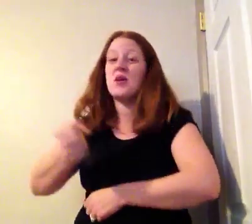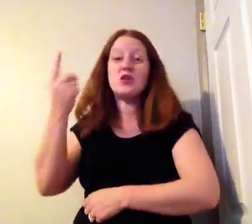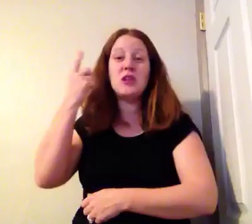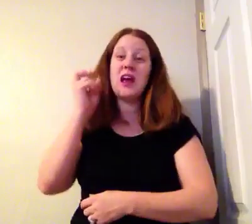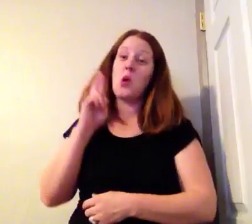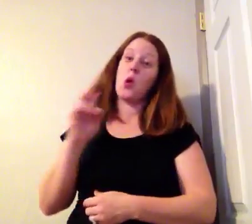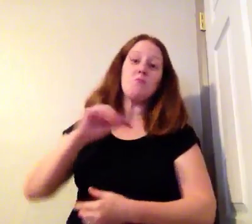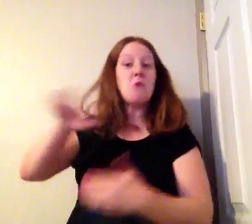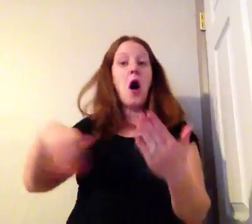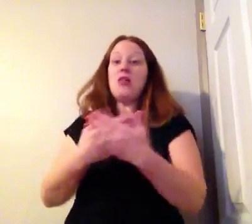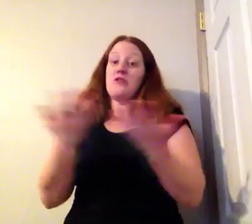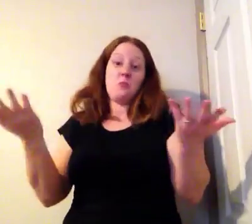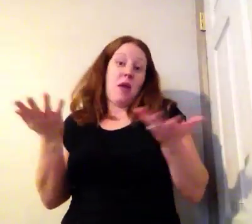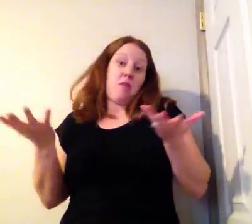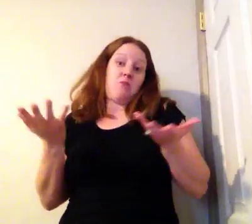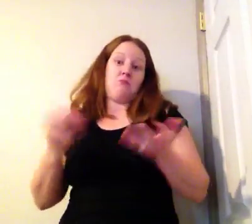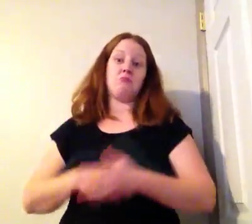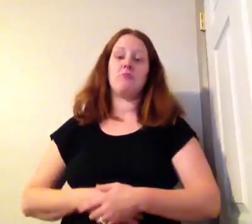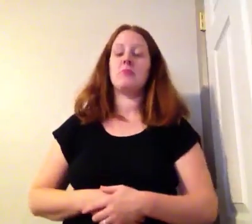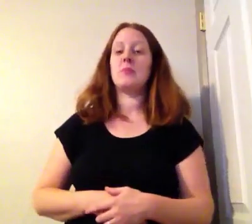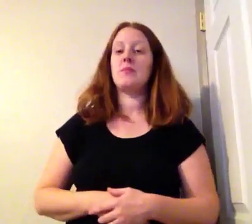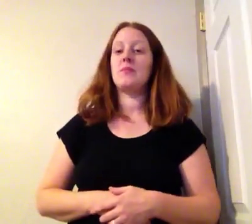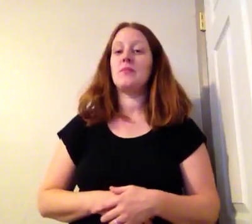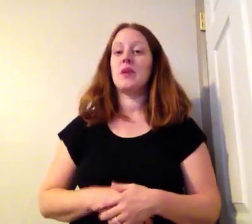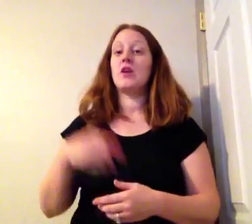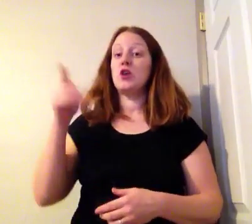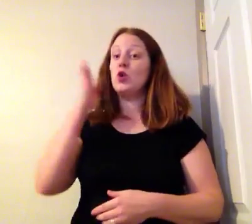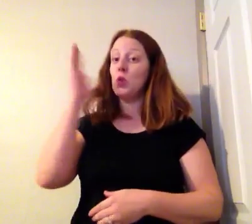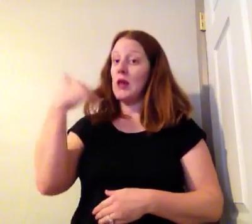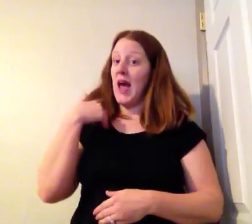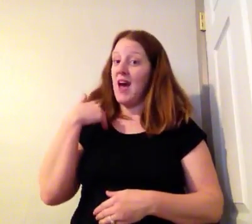the solutions. You will get attendance points for this.